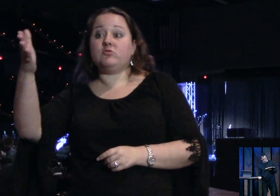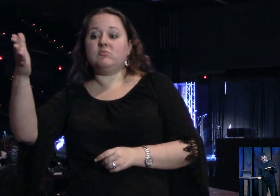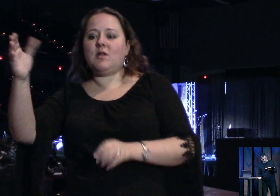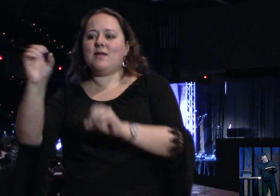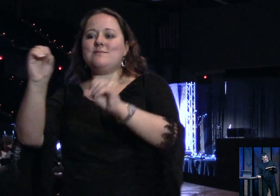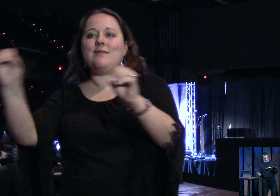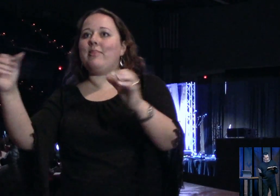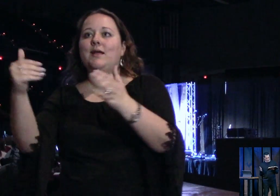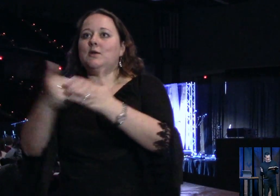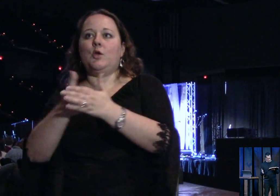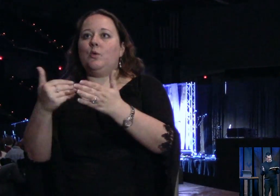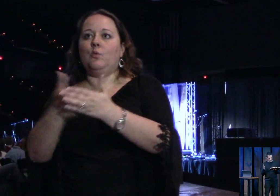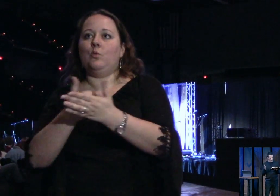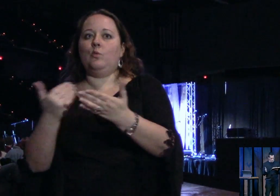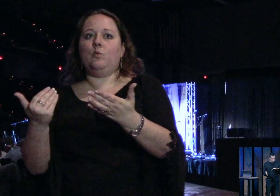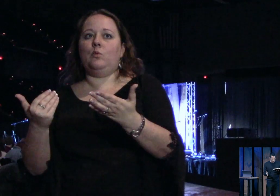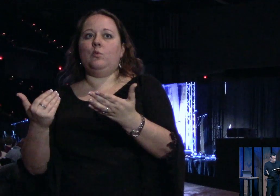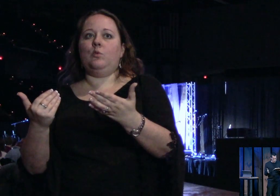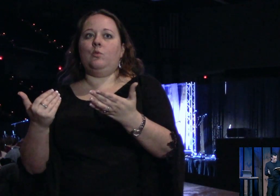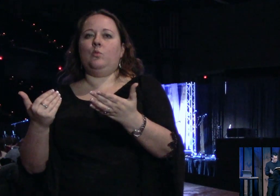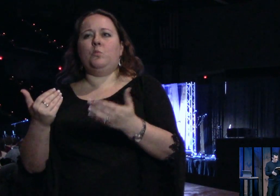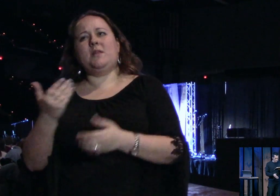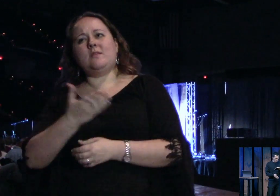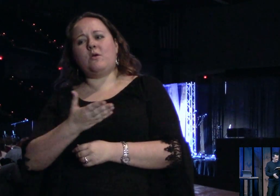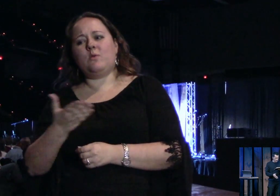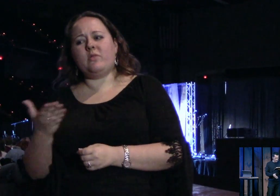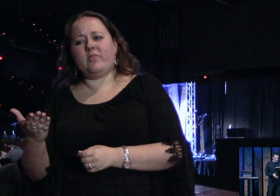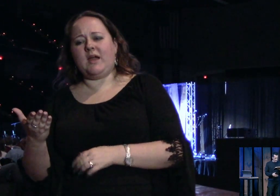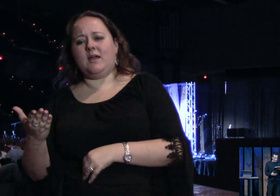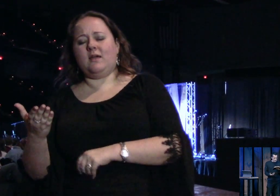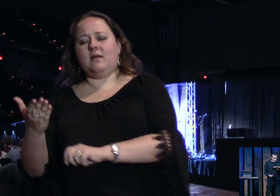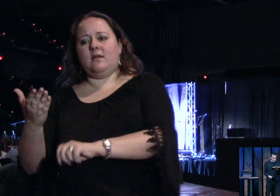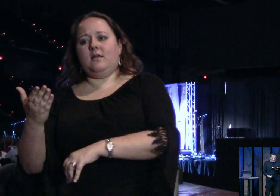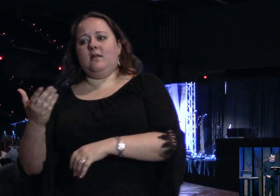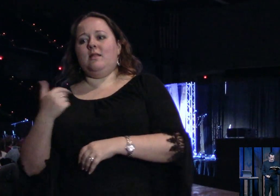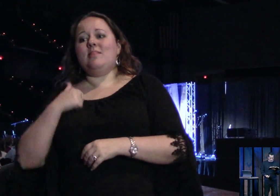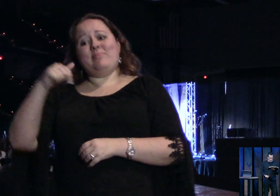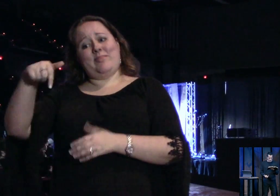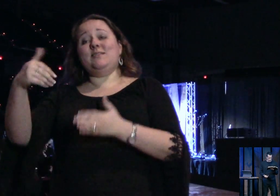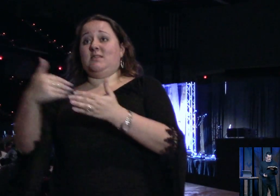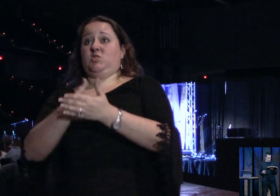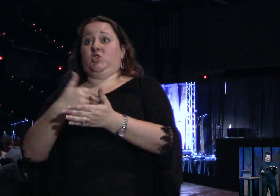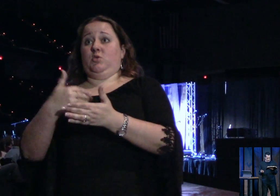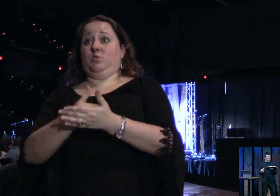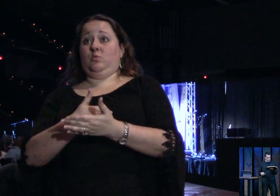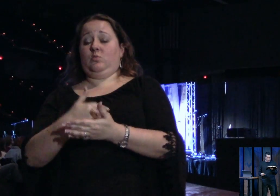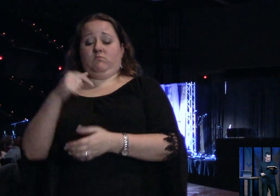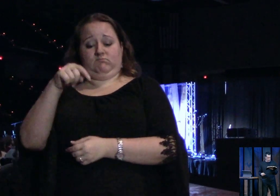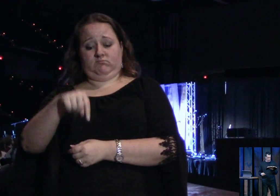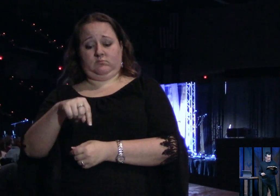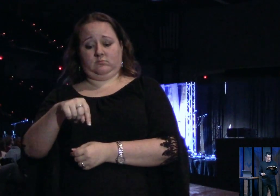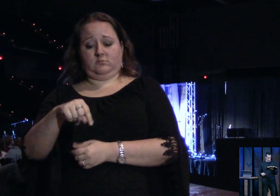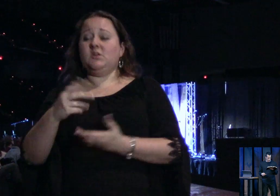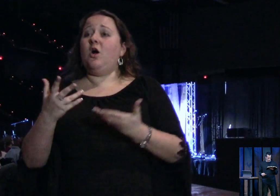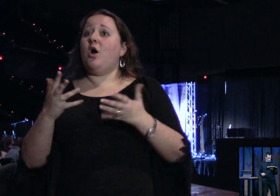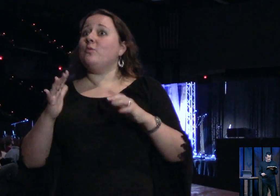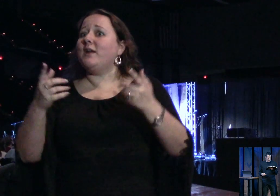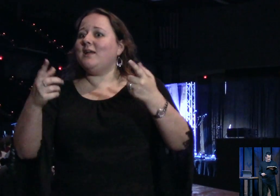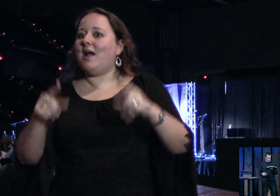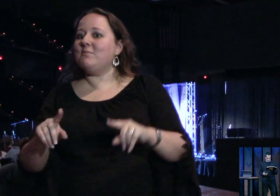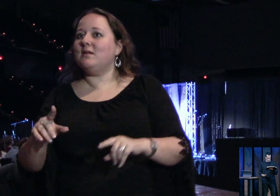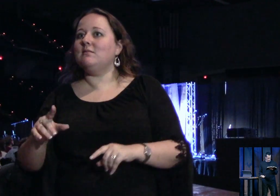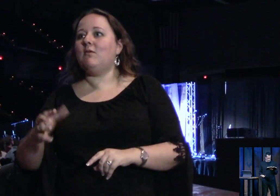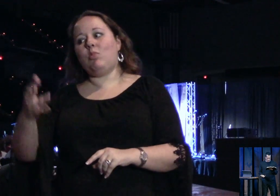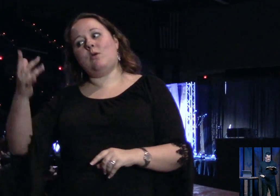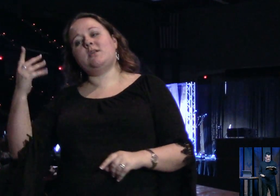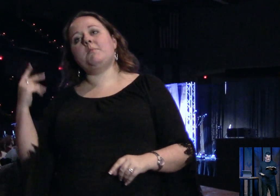be done, and there is nothing new under the sun. Is there a thing of which it is said, see, this is new?